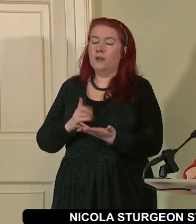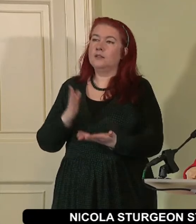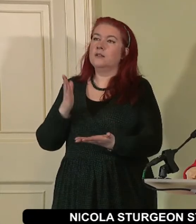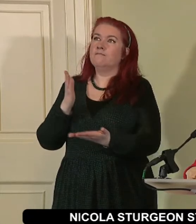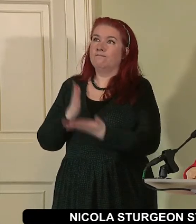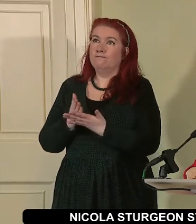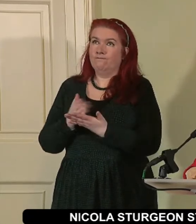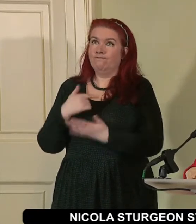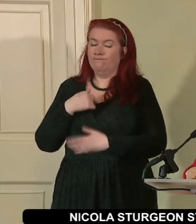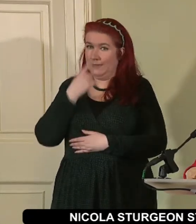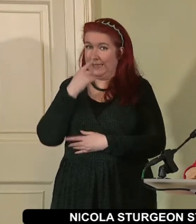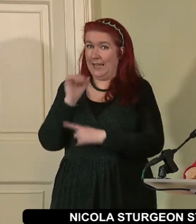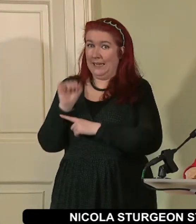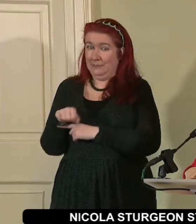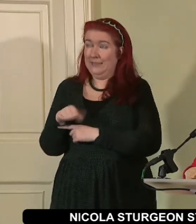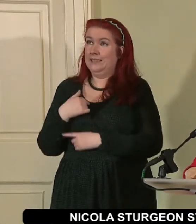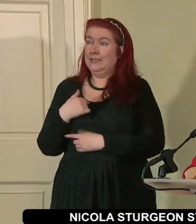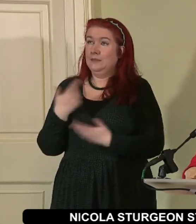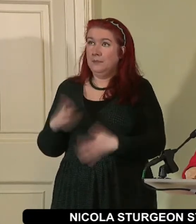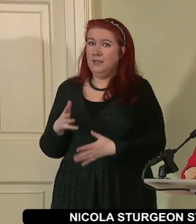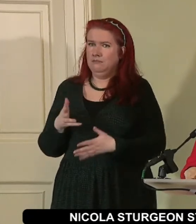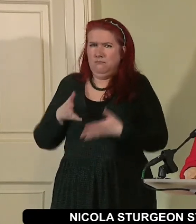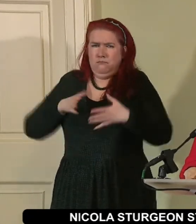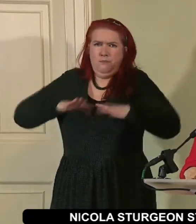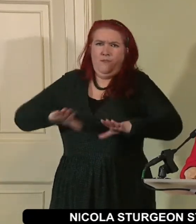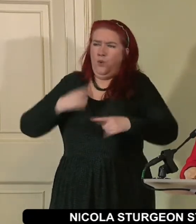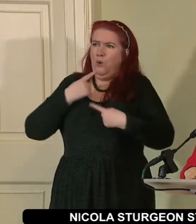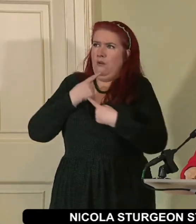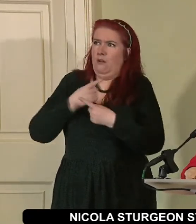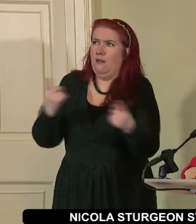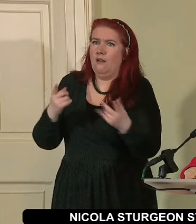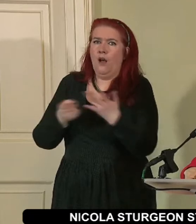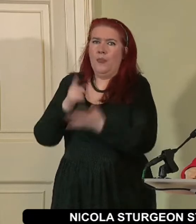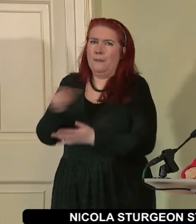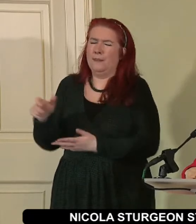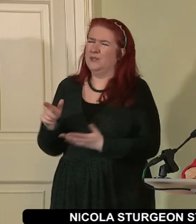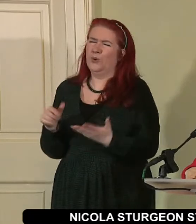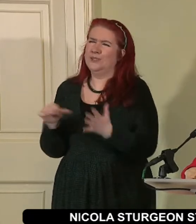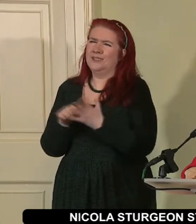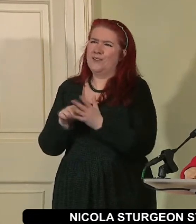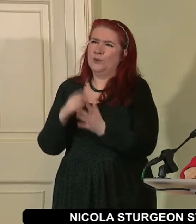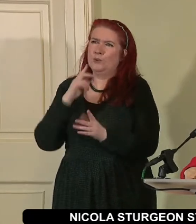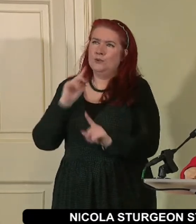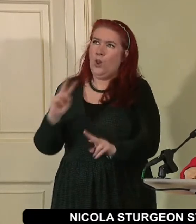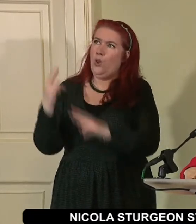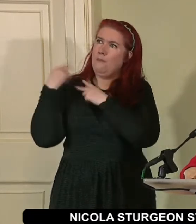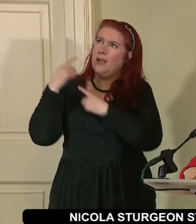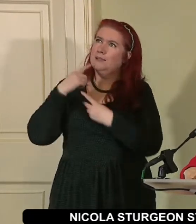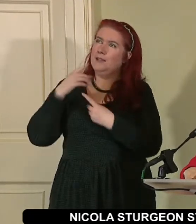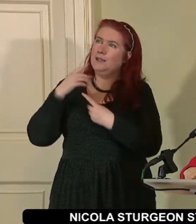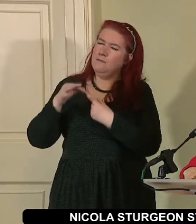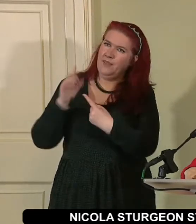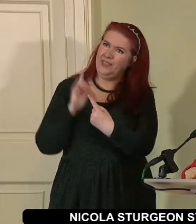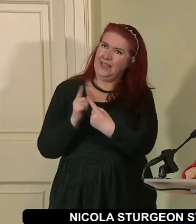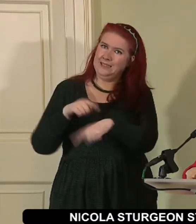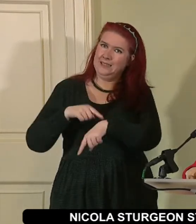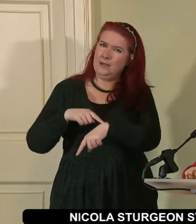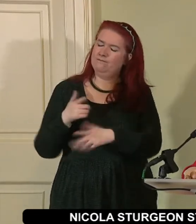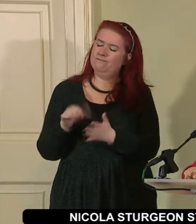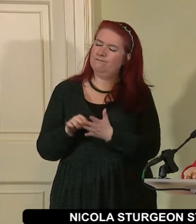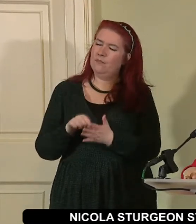admit that to yourself before you even start telling other people. So I couldn't pinpoint the exact moment, except that sitting